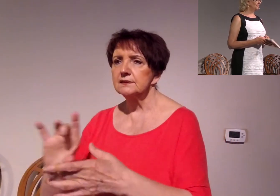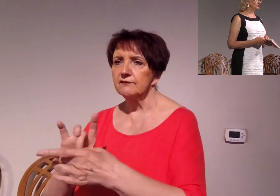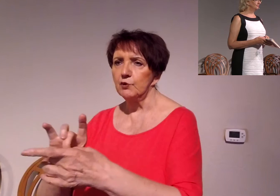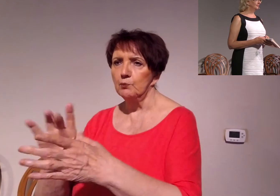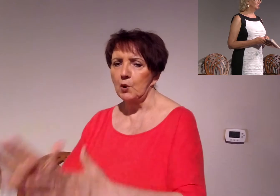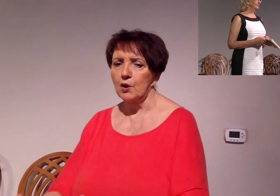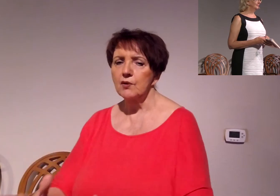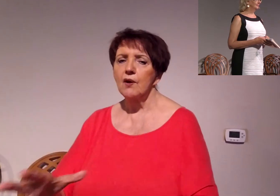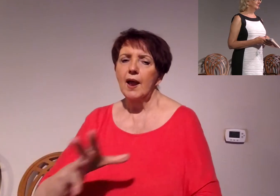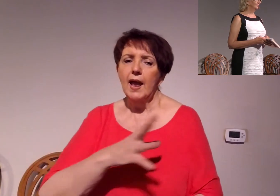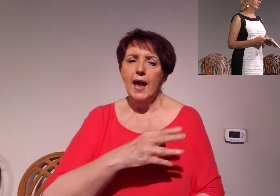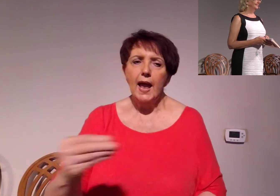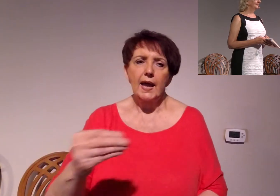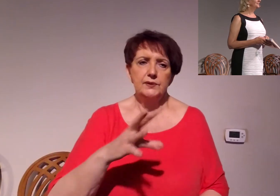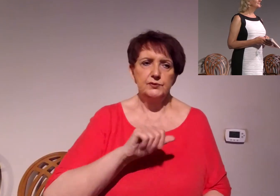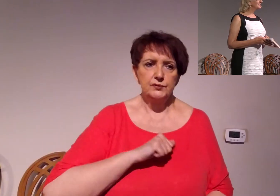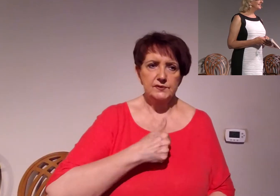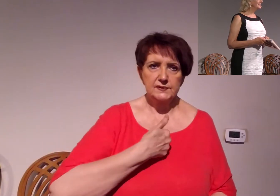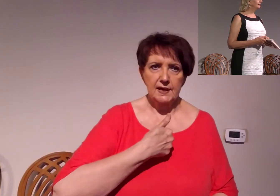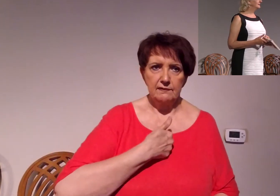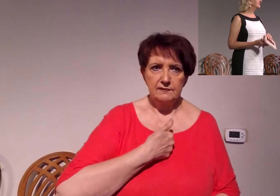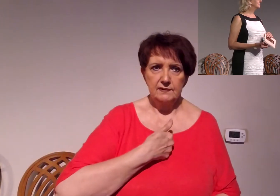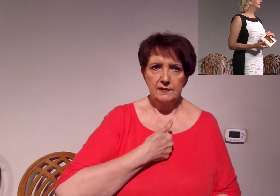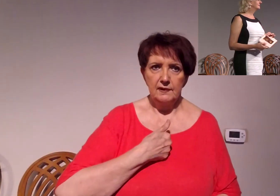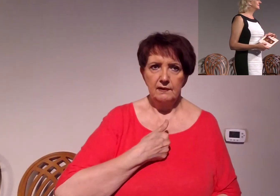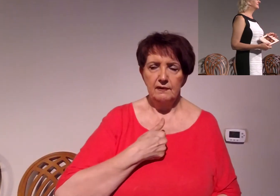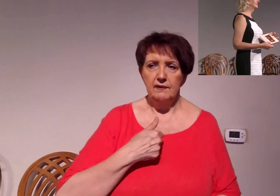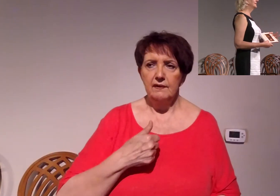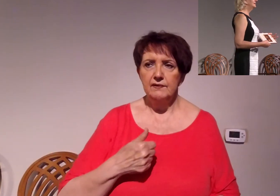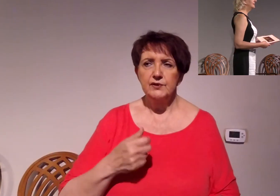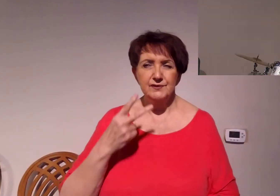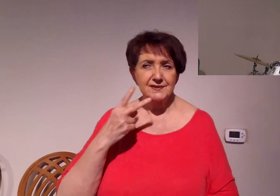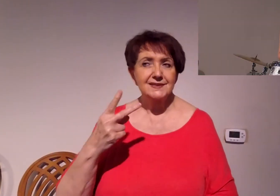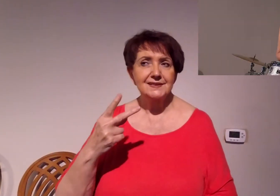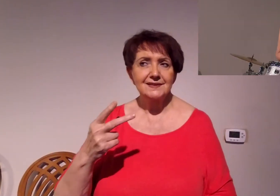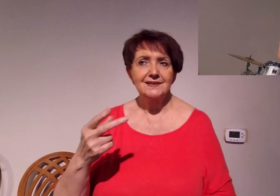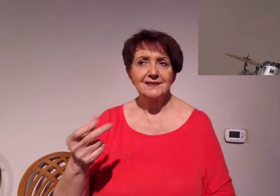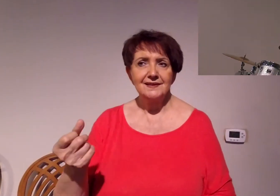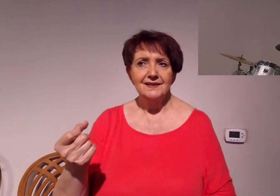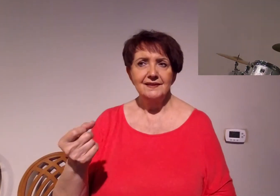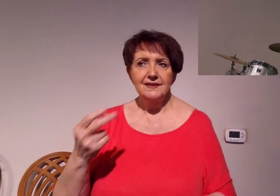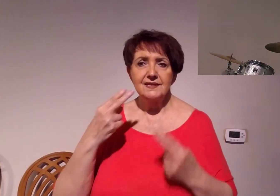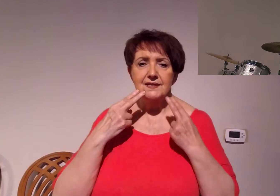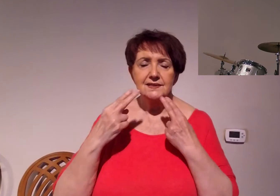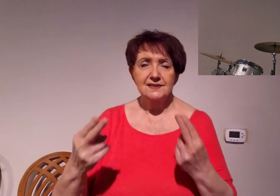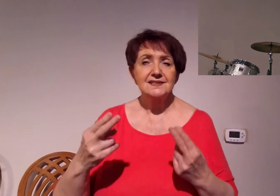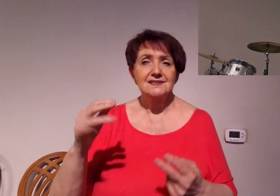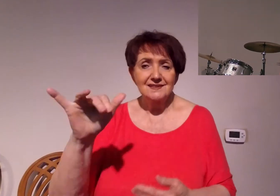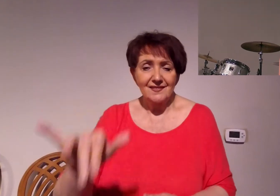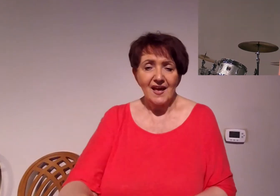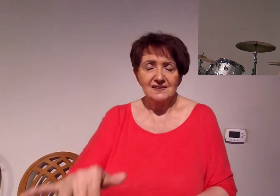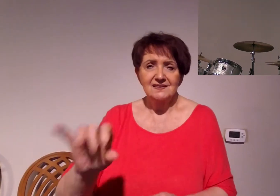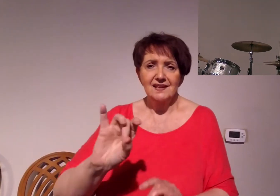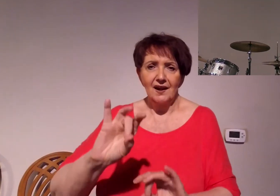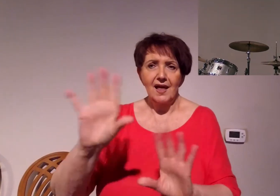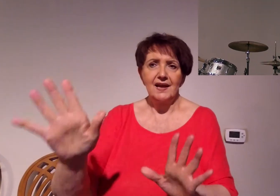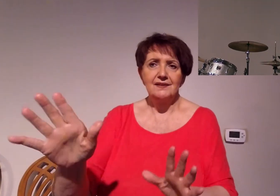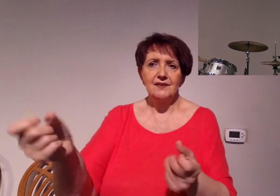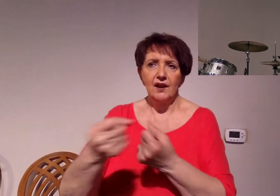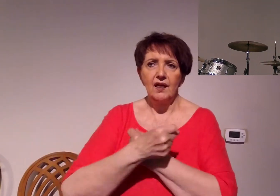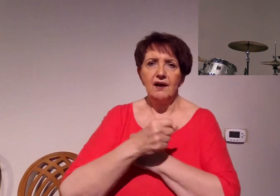our own. Do you see that innocence? That is the light, the love,